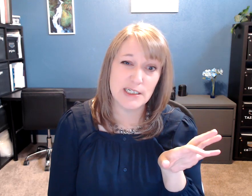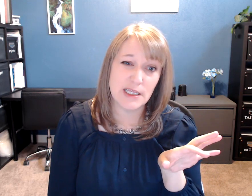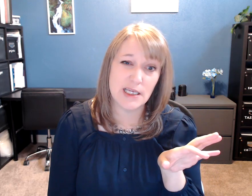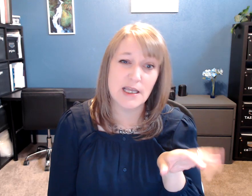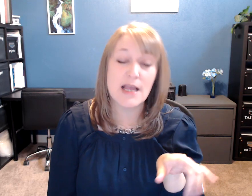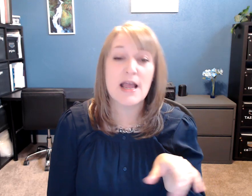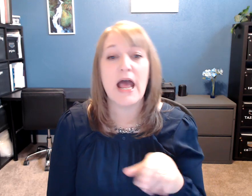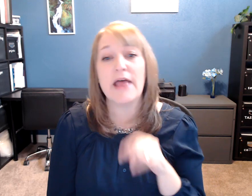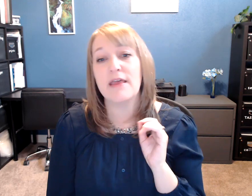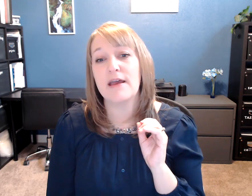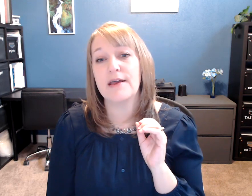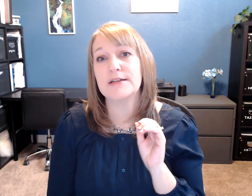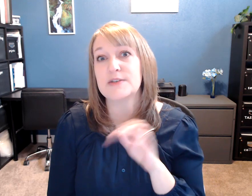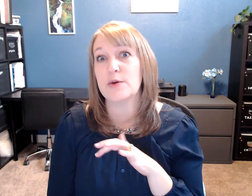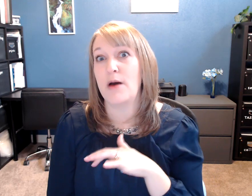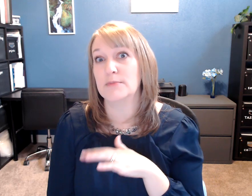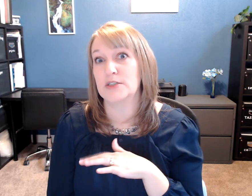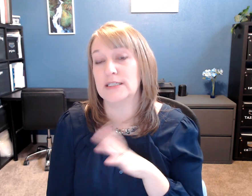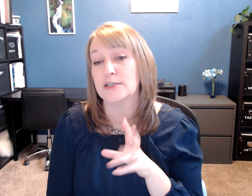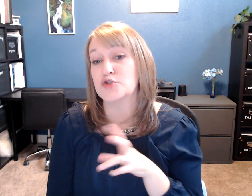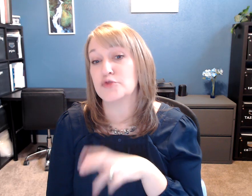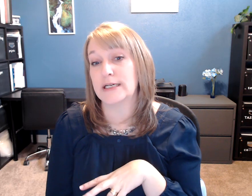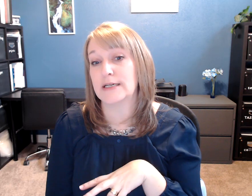machine thing, and then a soda pop machine, like a drink